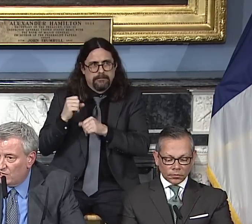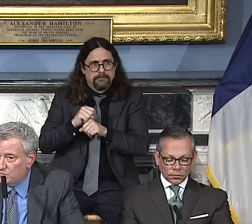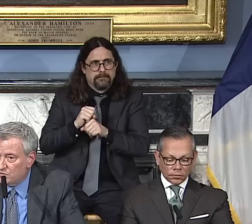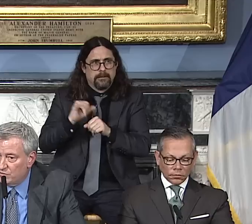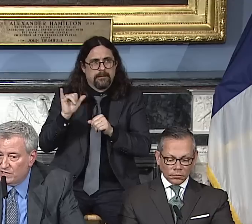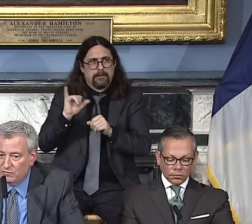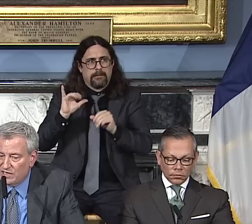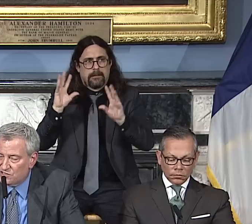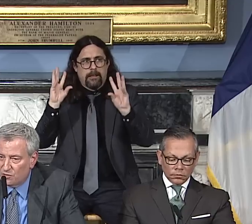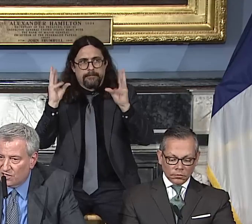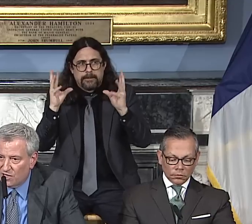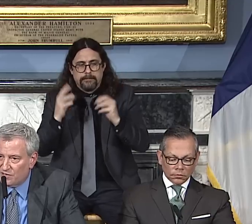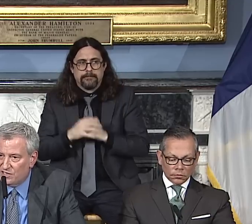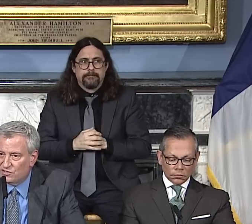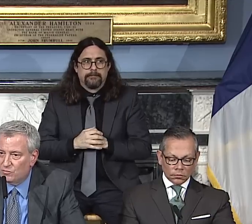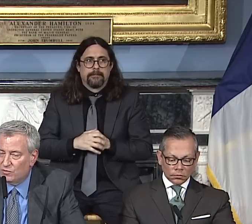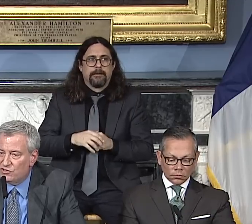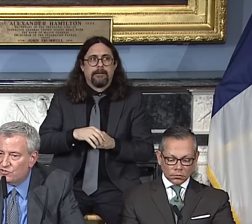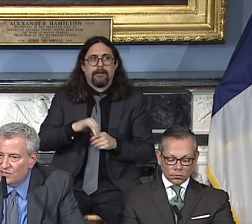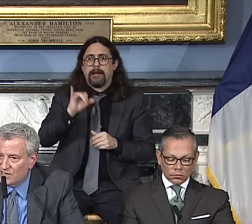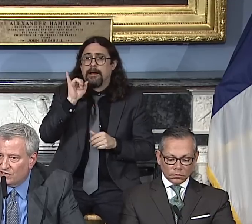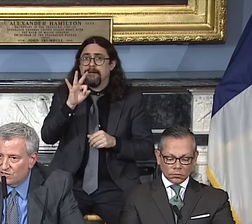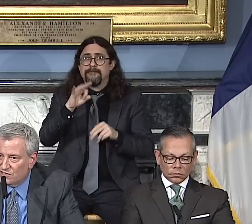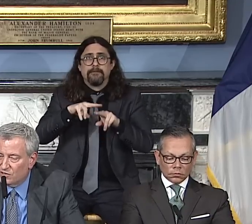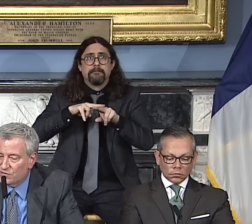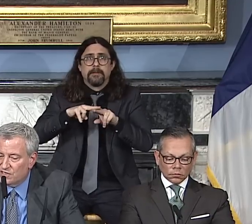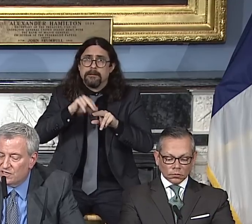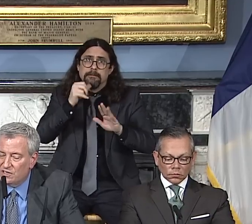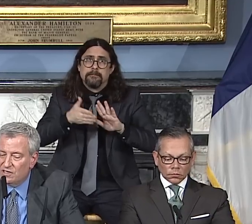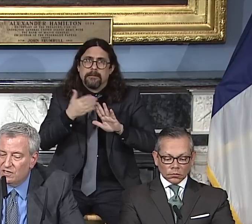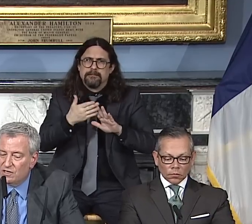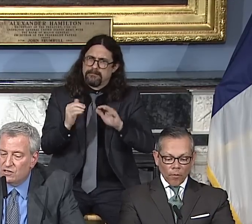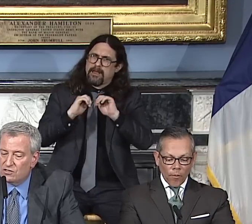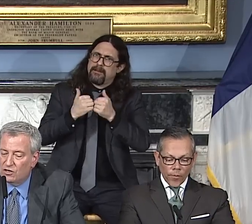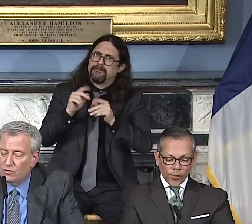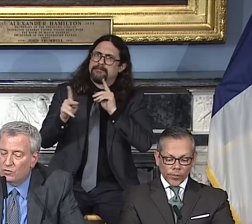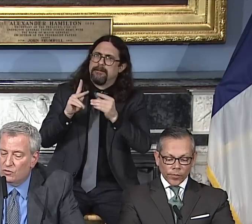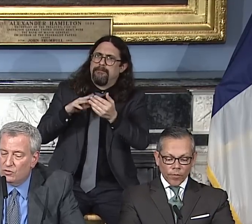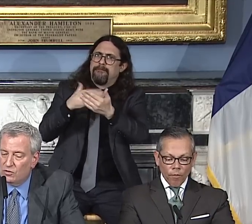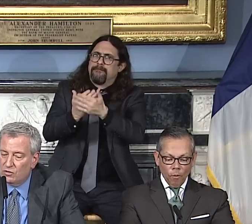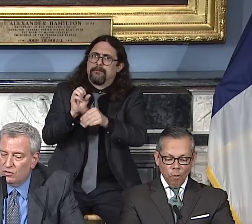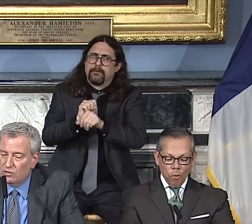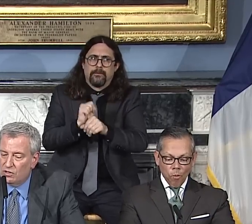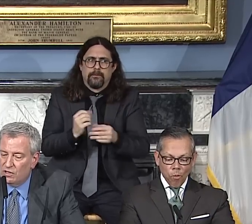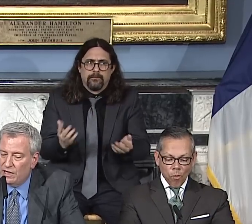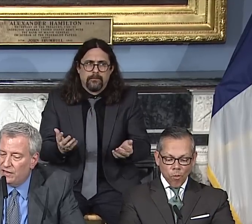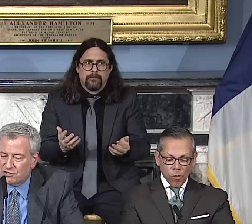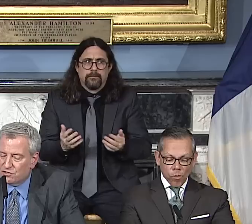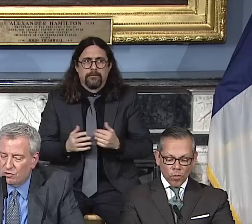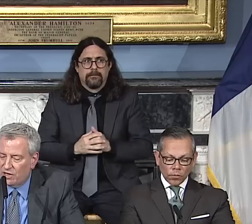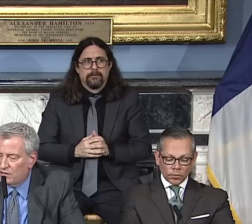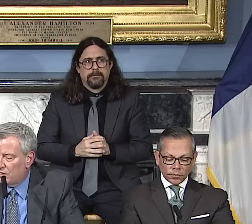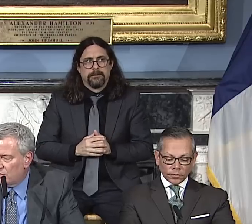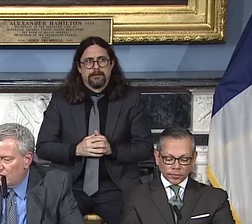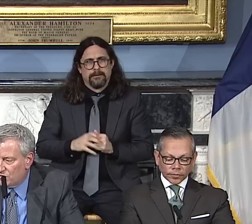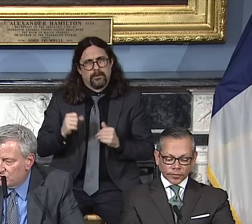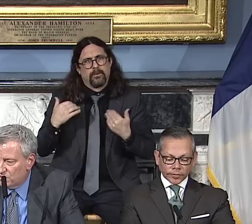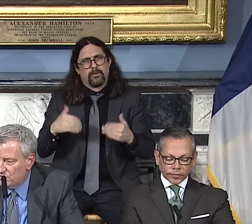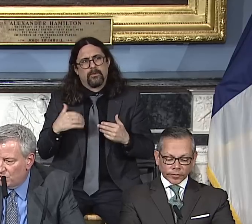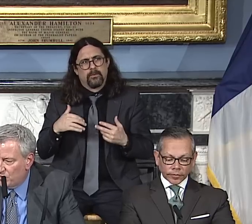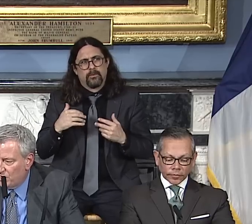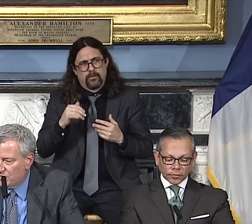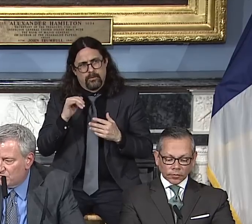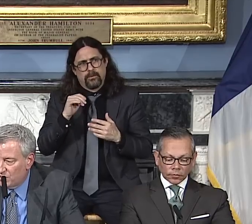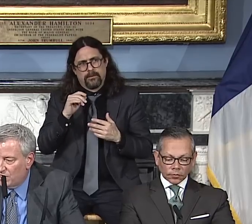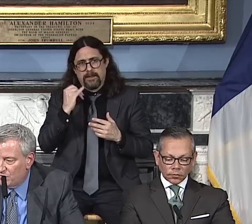healthcare jobs? We can make some accommodation, but we shouldn't kid ourselves. So there's also, and the doctors